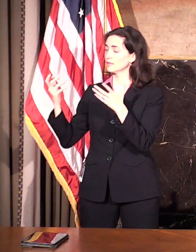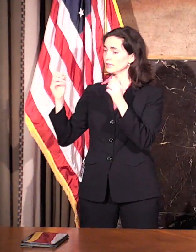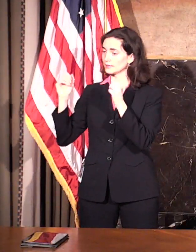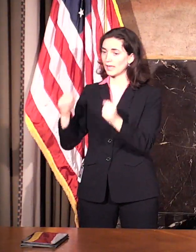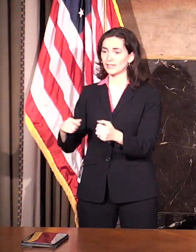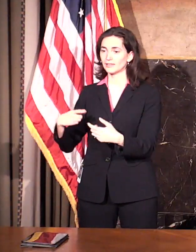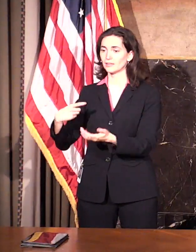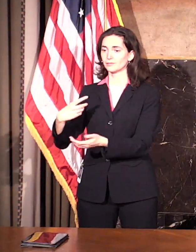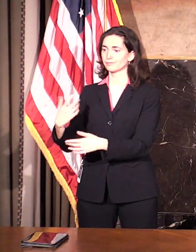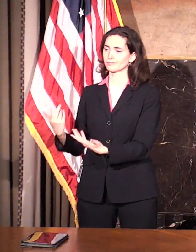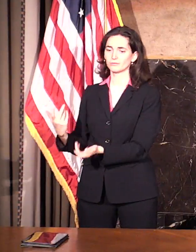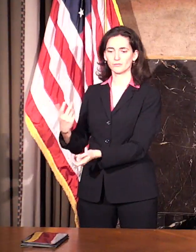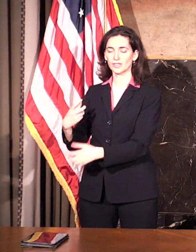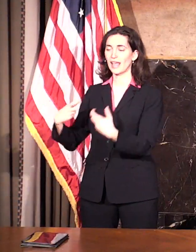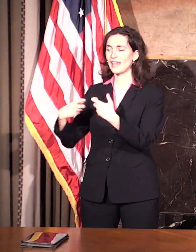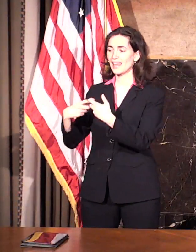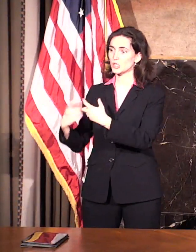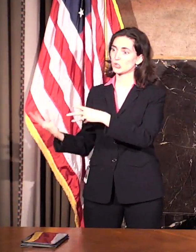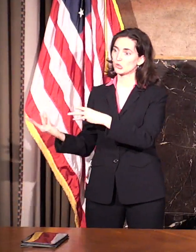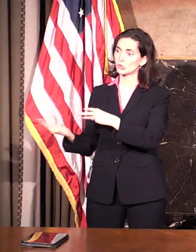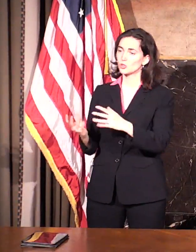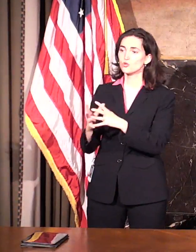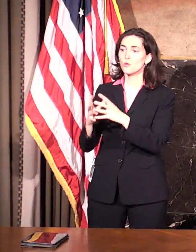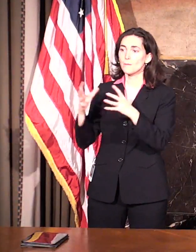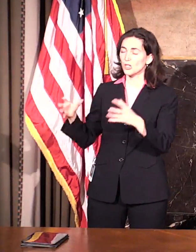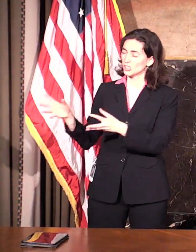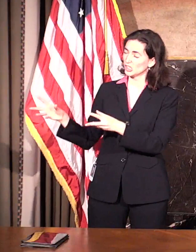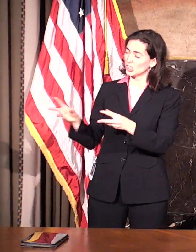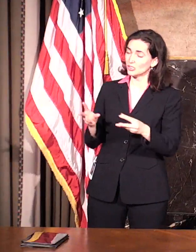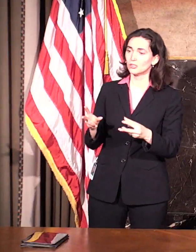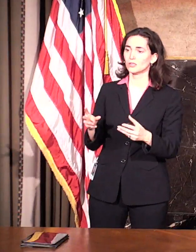these rolling blackouts, if you will.